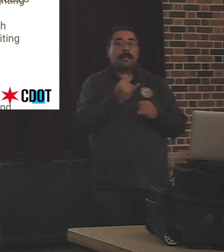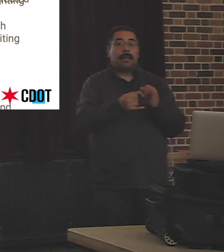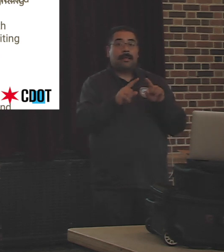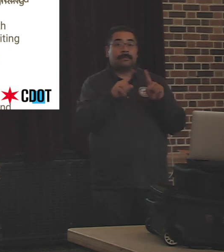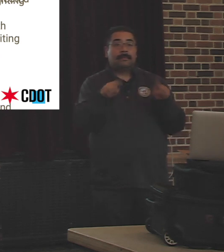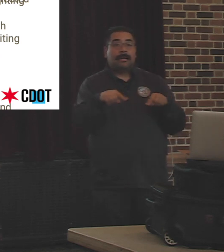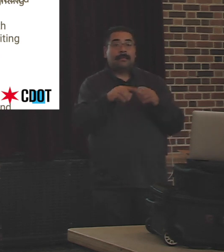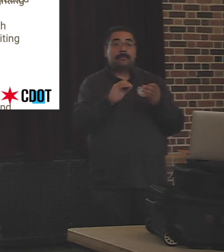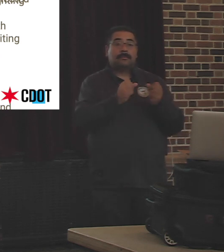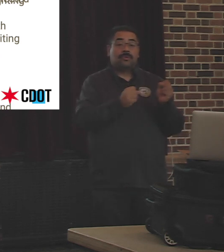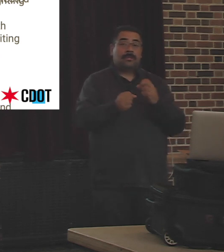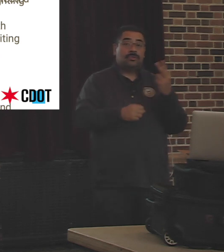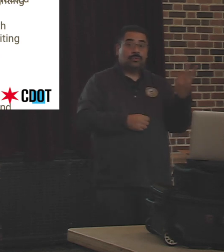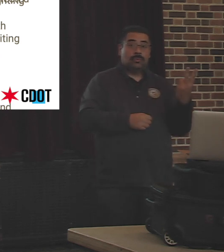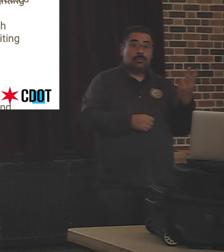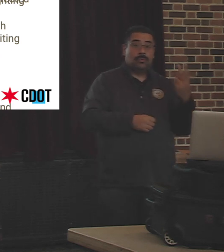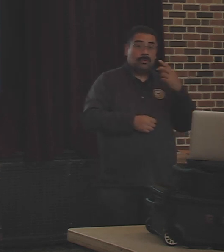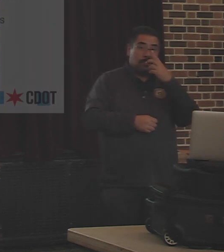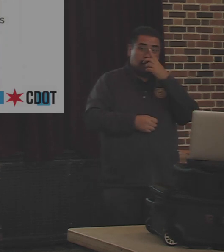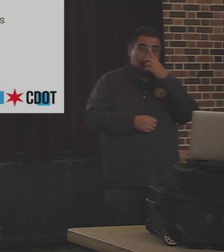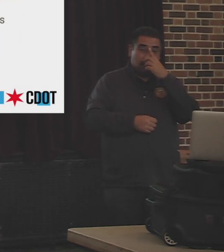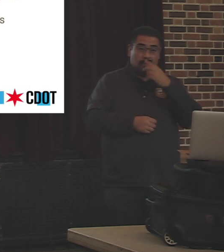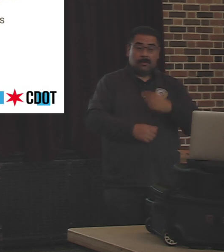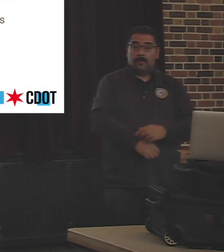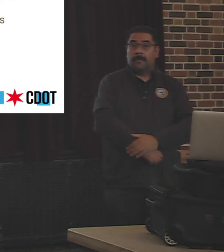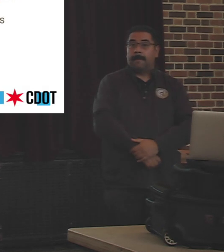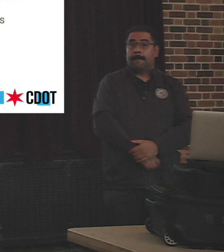So strategy 2.